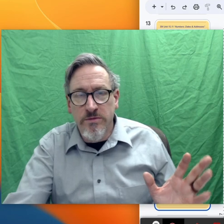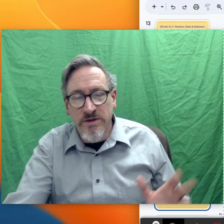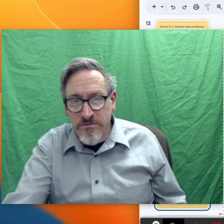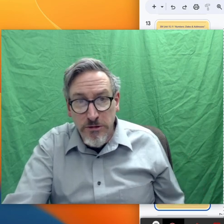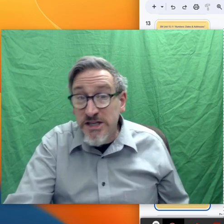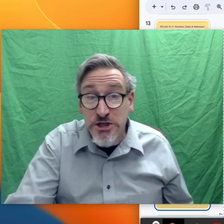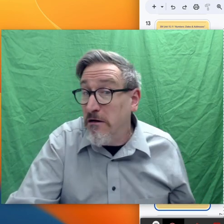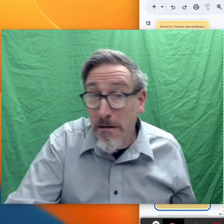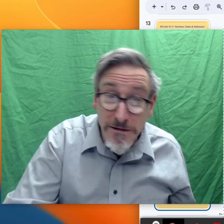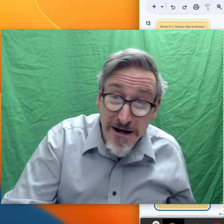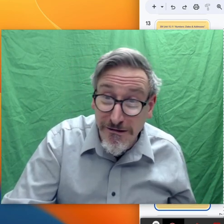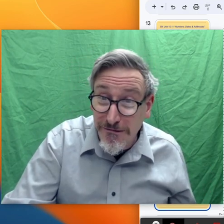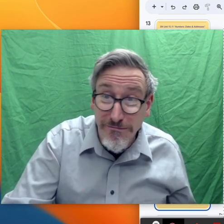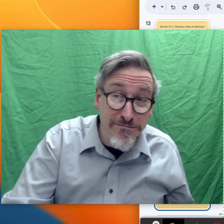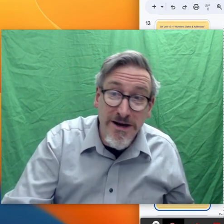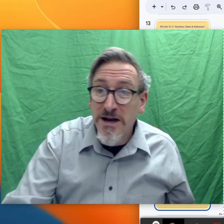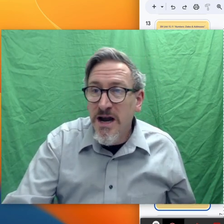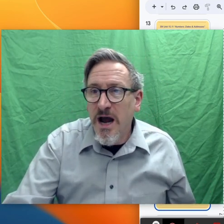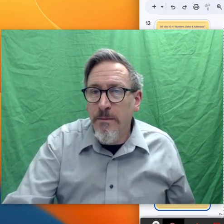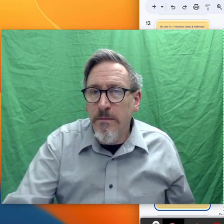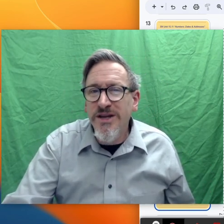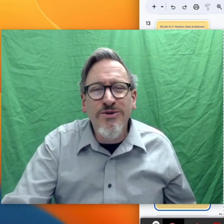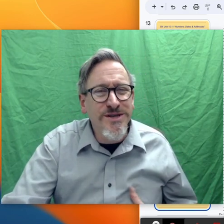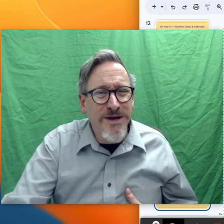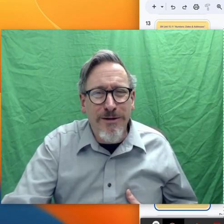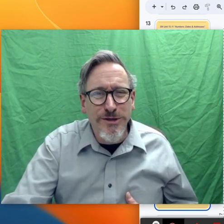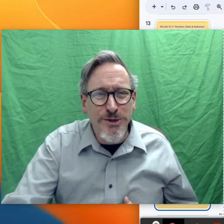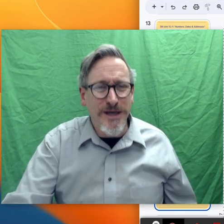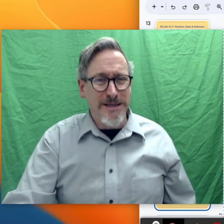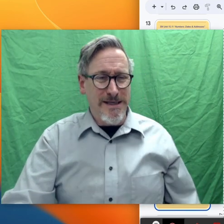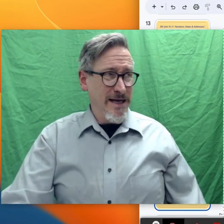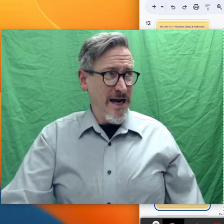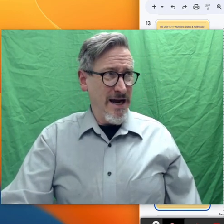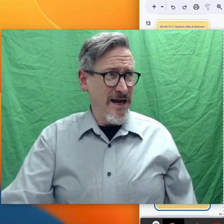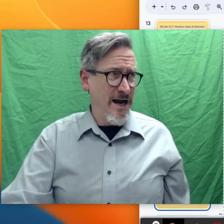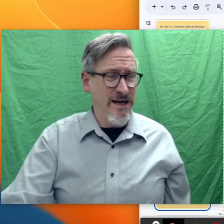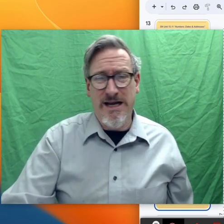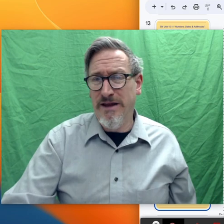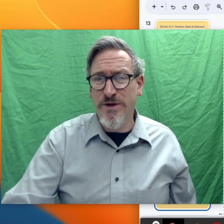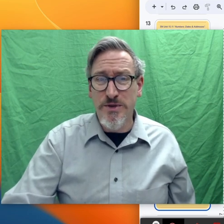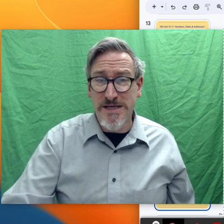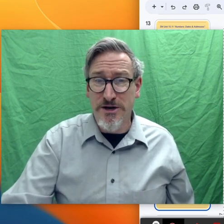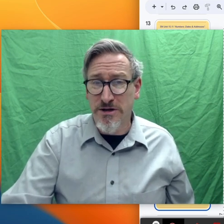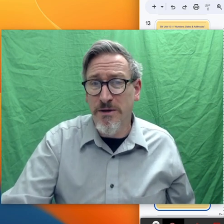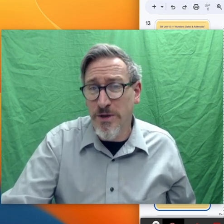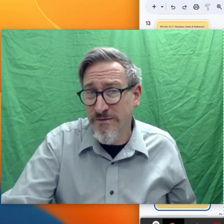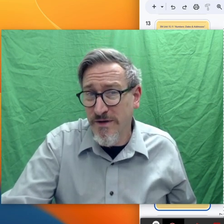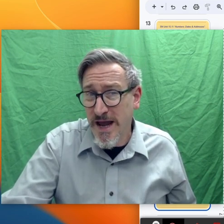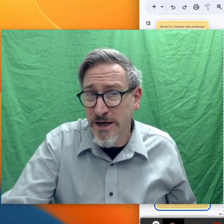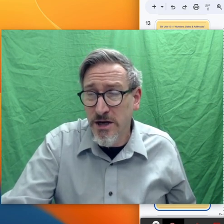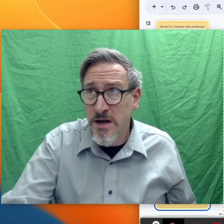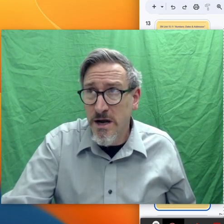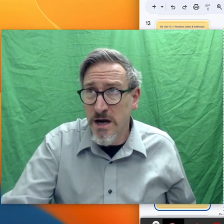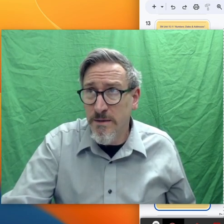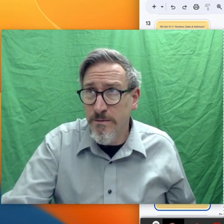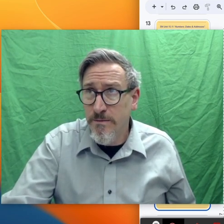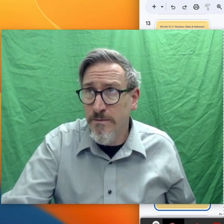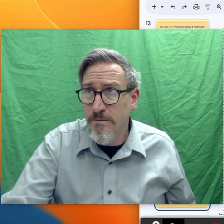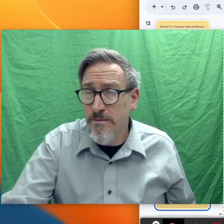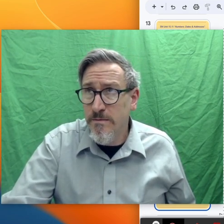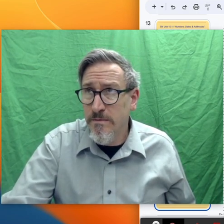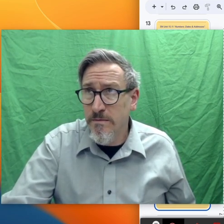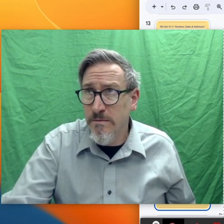So let's share our addresses. Usually what I will do is, if we do this at all, I will give an